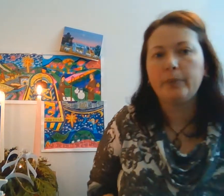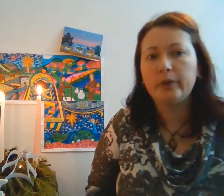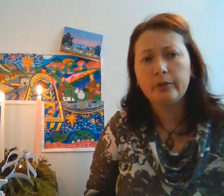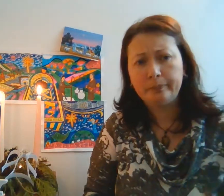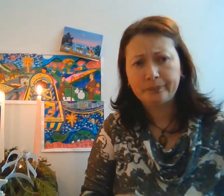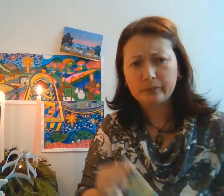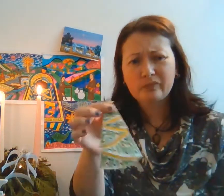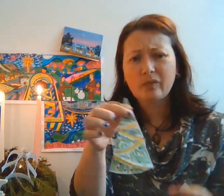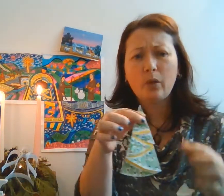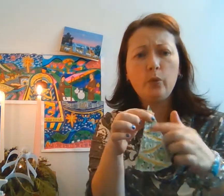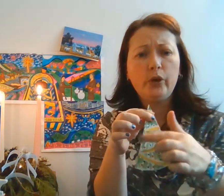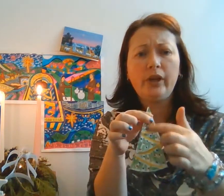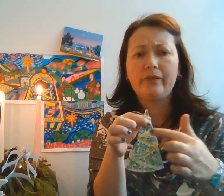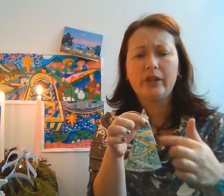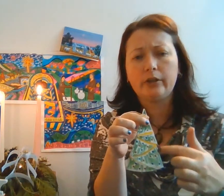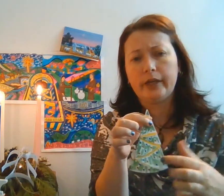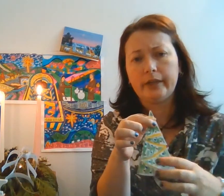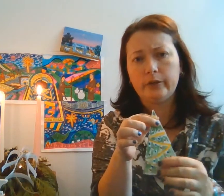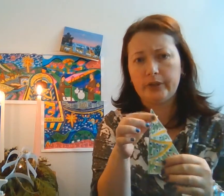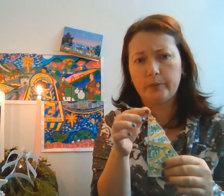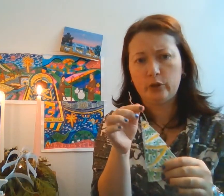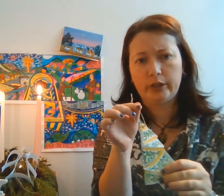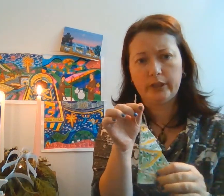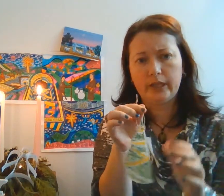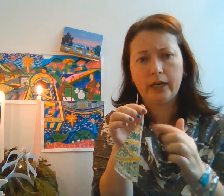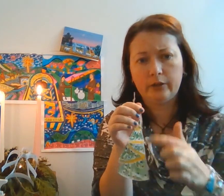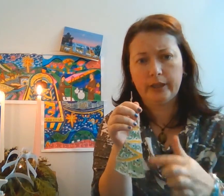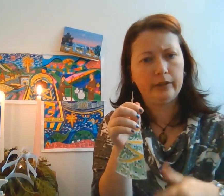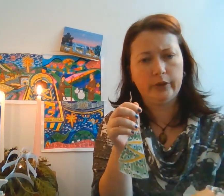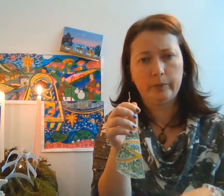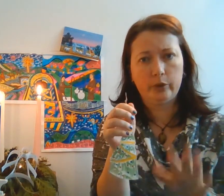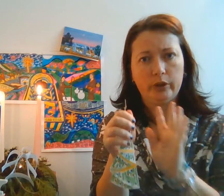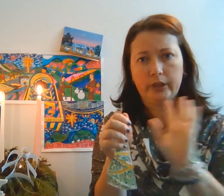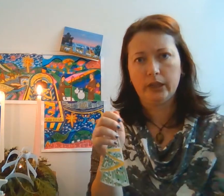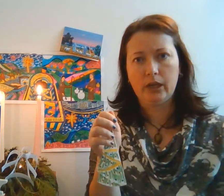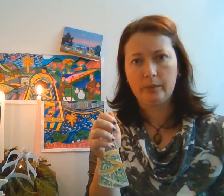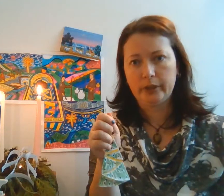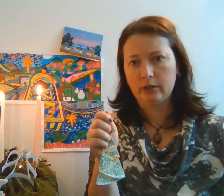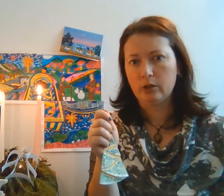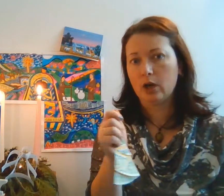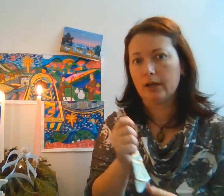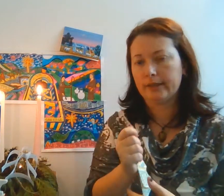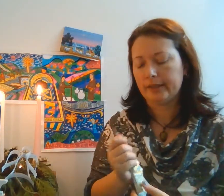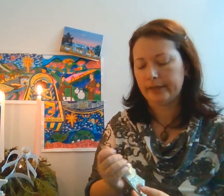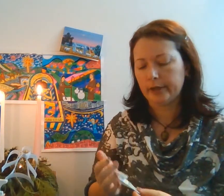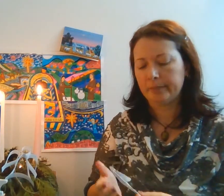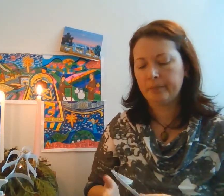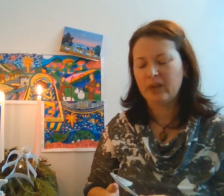shepherds wouldn't have decorated Christmas trees. Decorated Christmas trees didn't come till lots later.